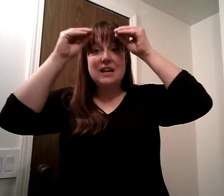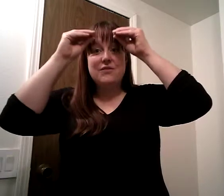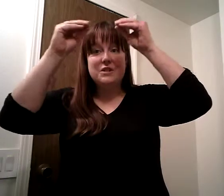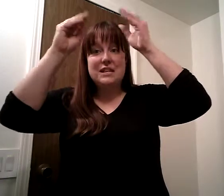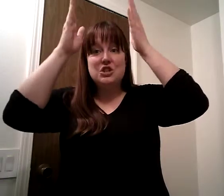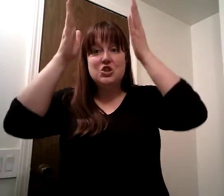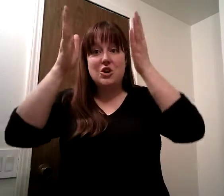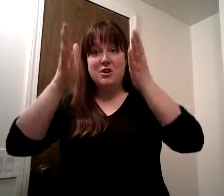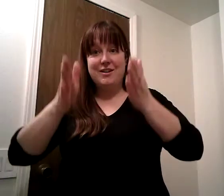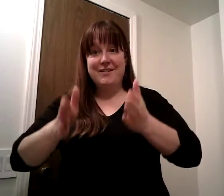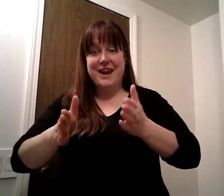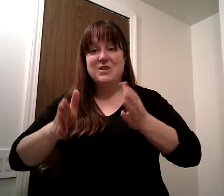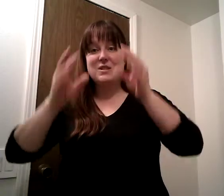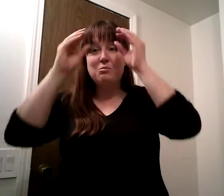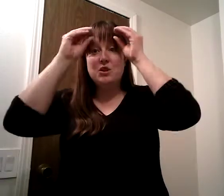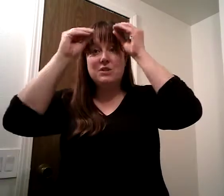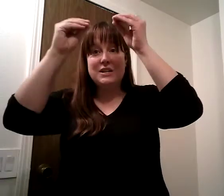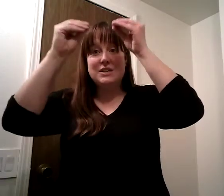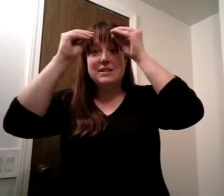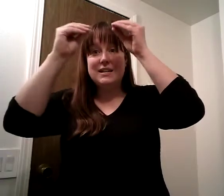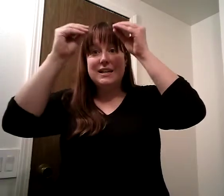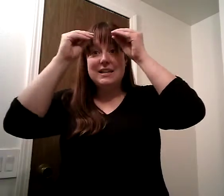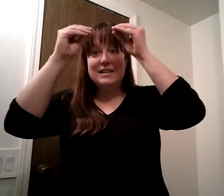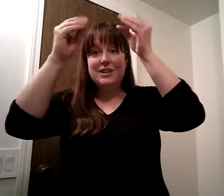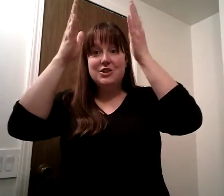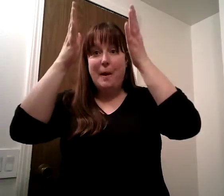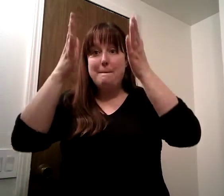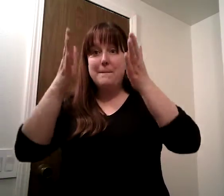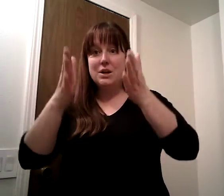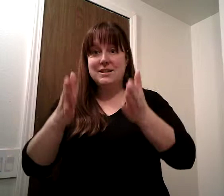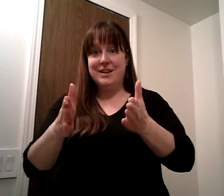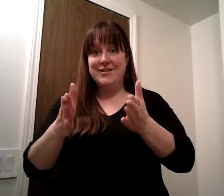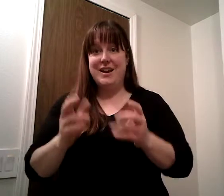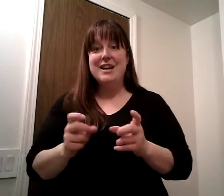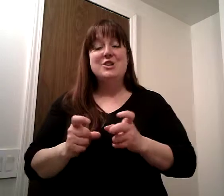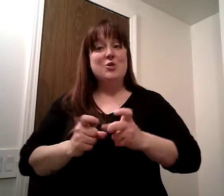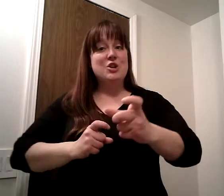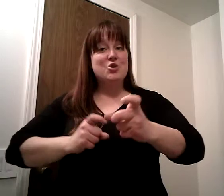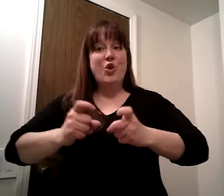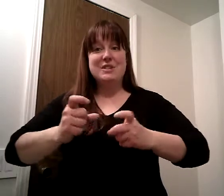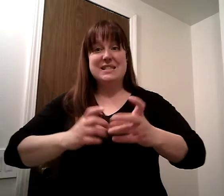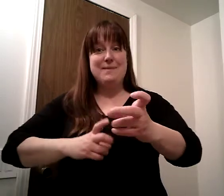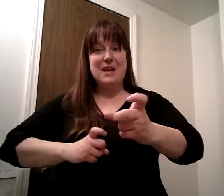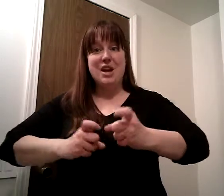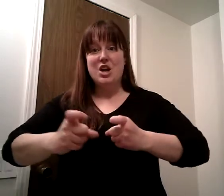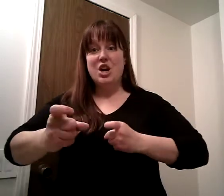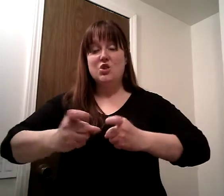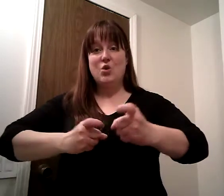for teacher, okay? So someone who teaches, teach person. Right? So control is the same thing.